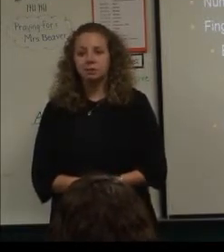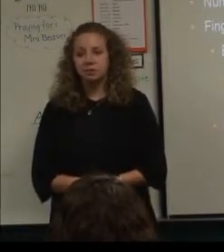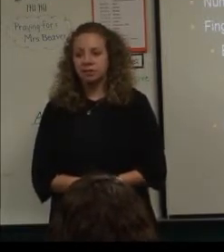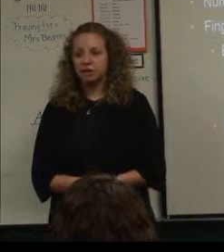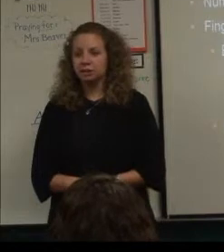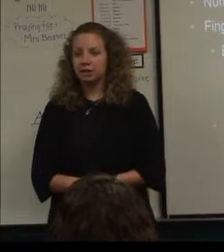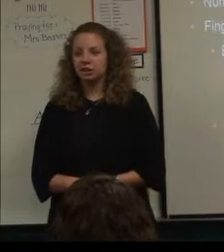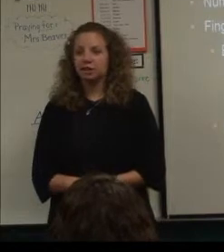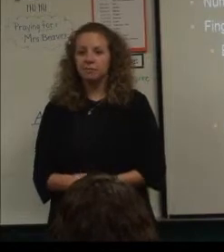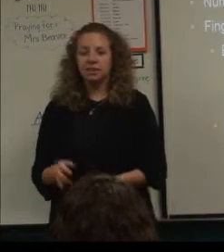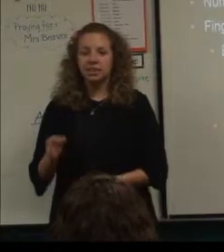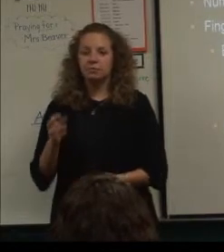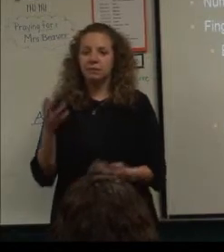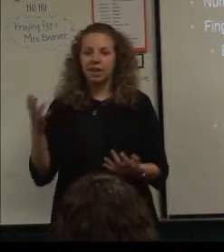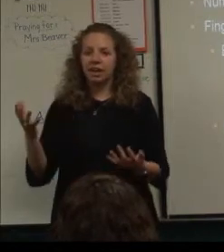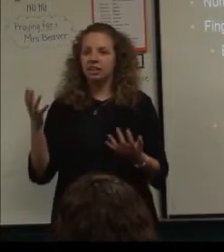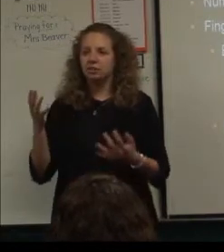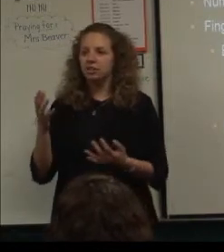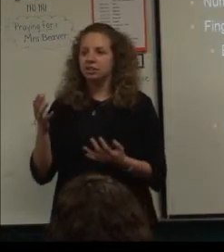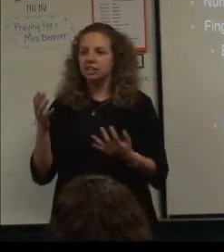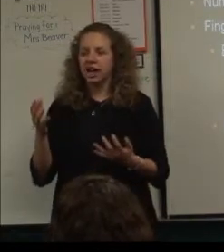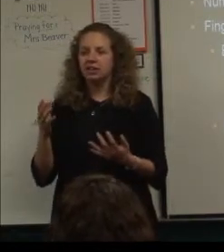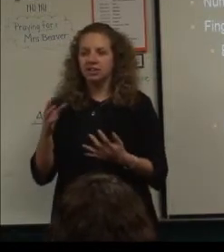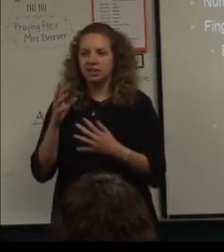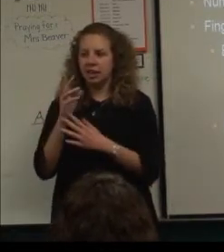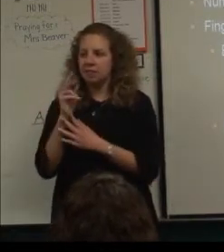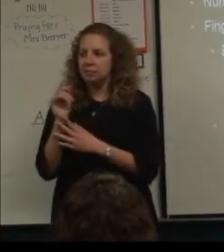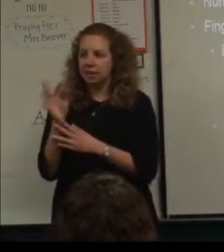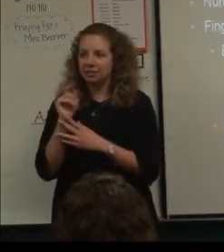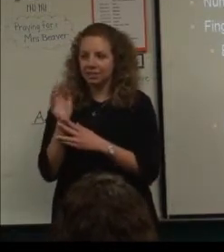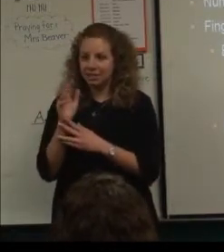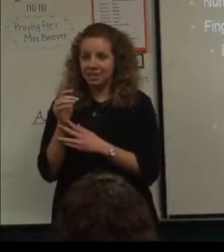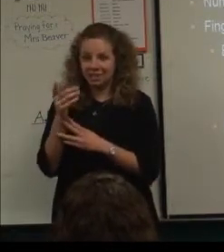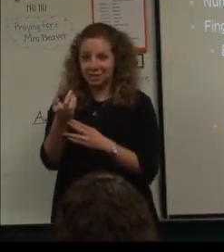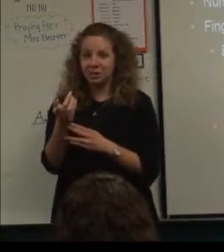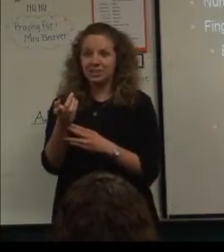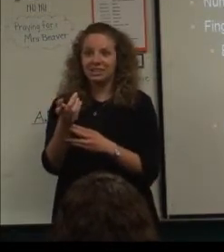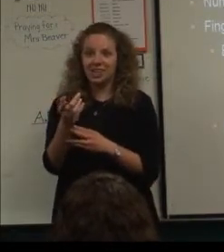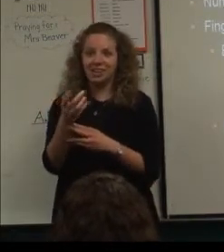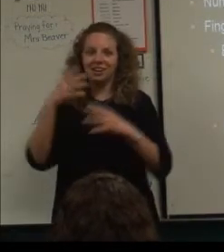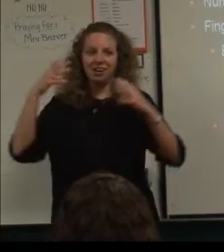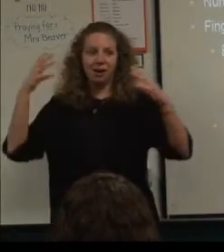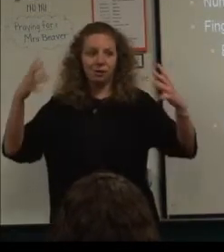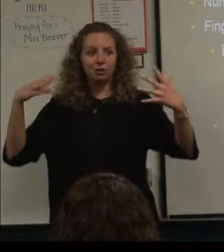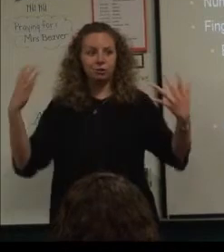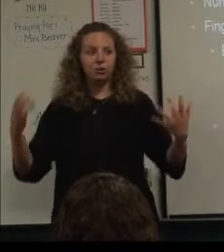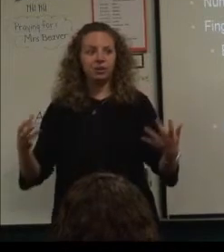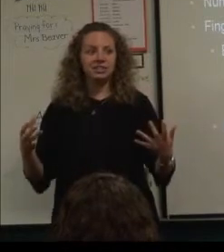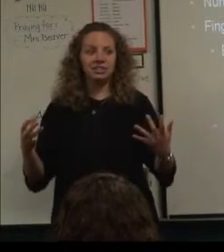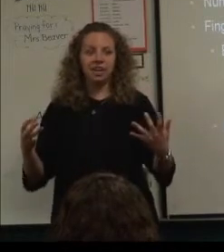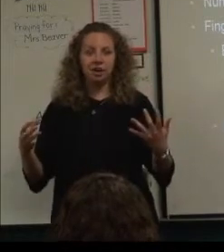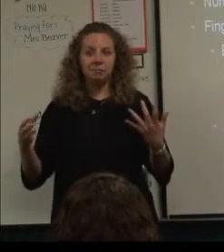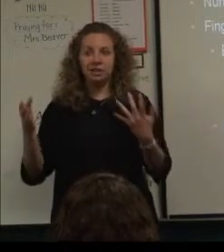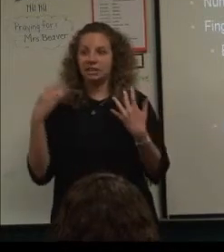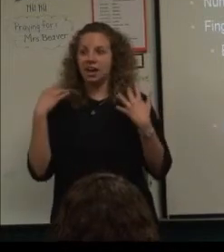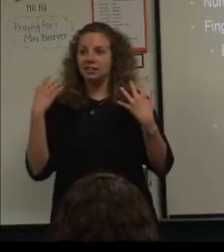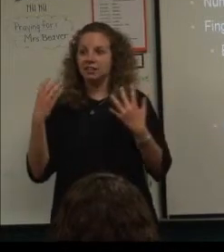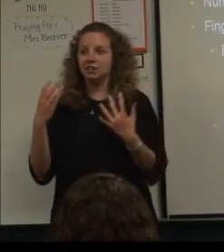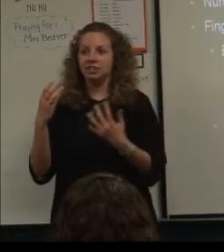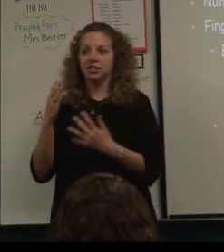me was fingerspelling. Because I would be like, I don't understand, how is it that everybody else does it? That's why I was saying, like, I want to clue you guys in now, because I didn't understand